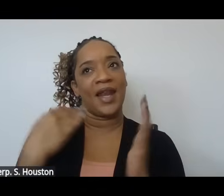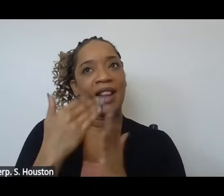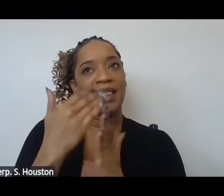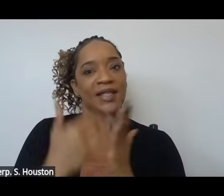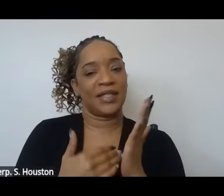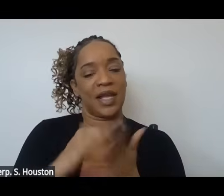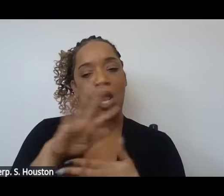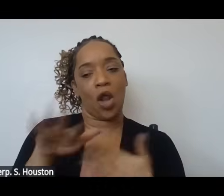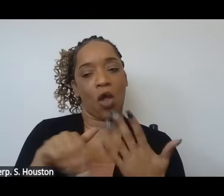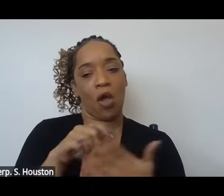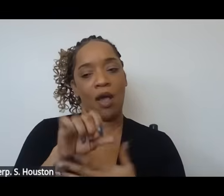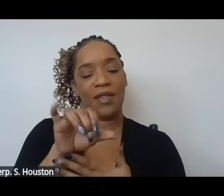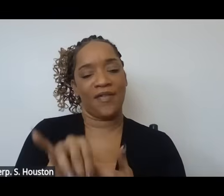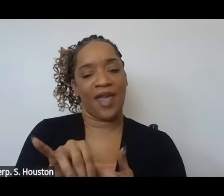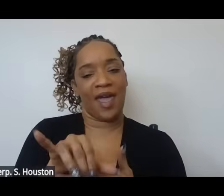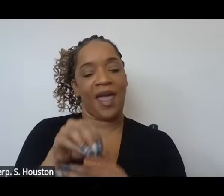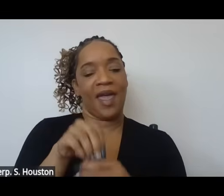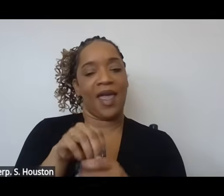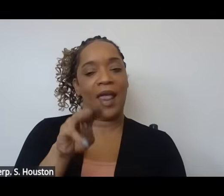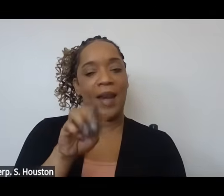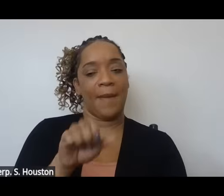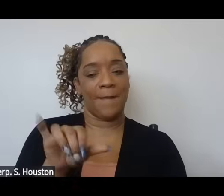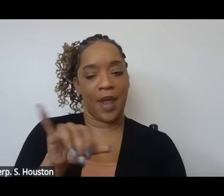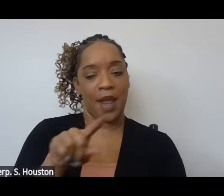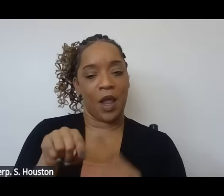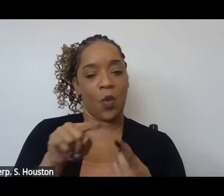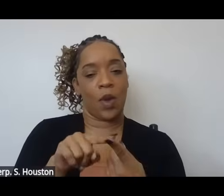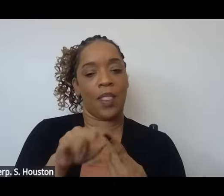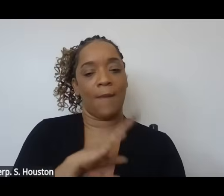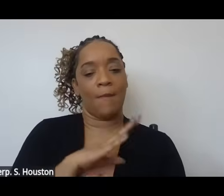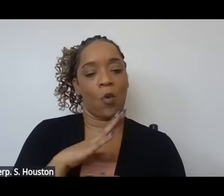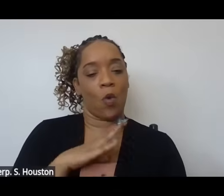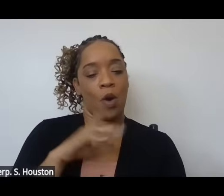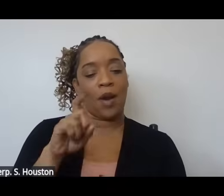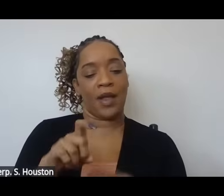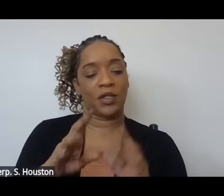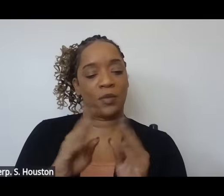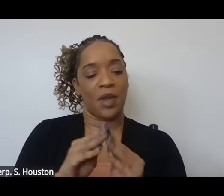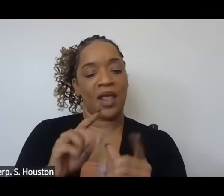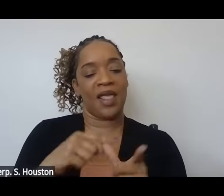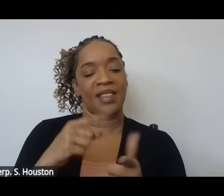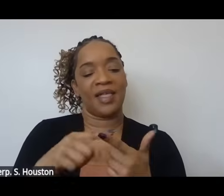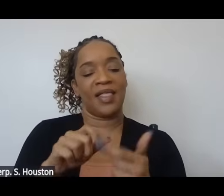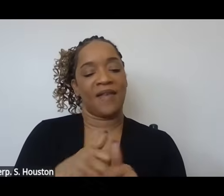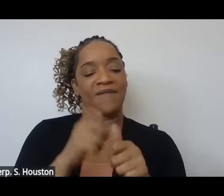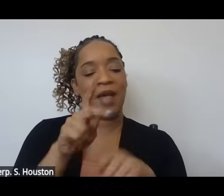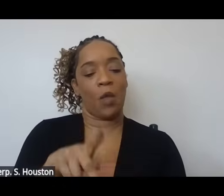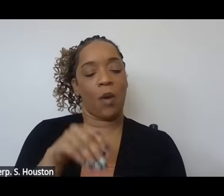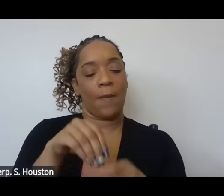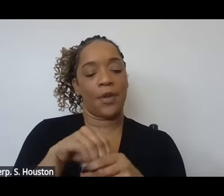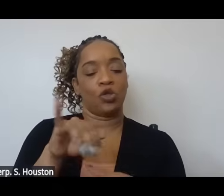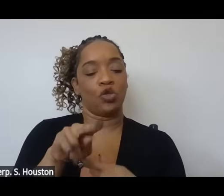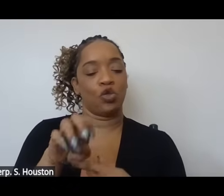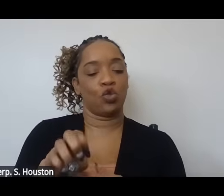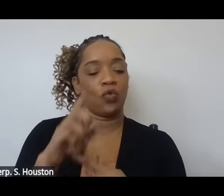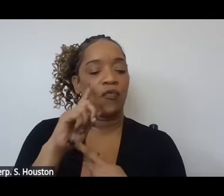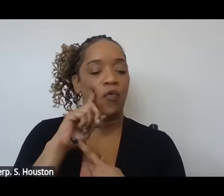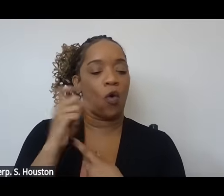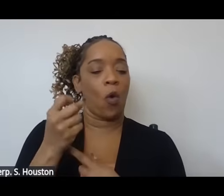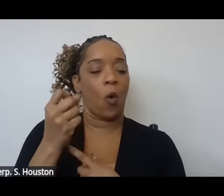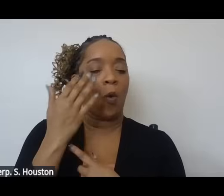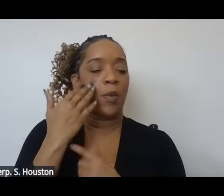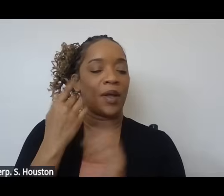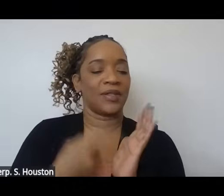is it's in May when the board has to meet. And then I've got the follow-up one in June as a hold in case sometimes what happens,